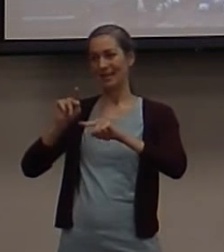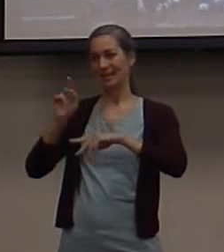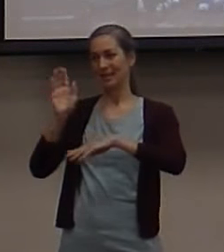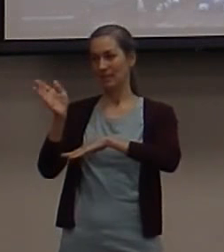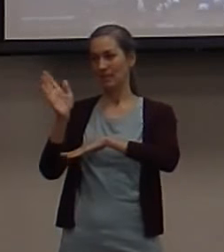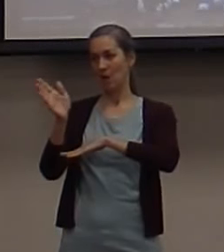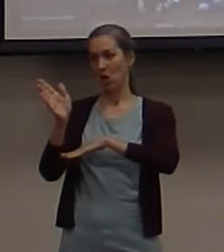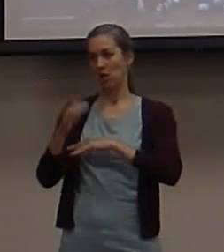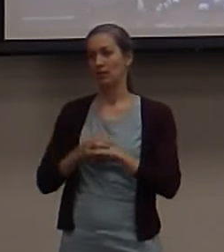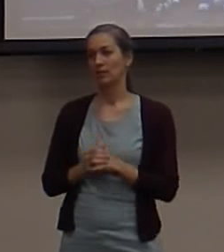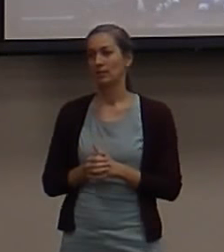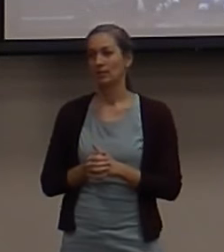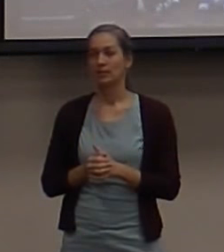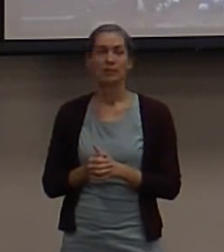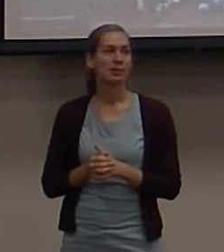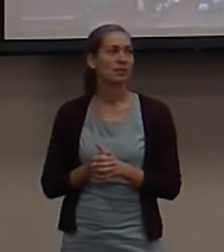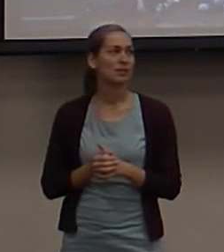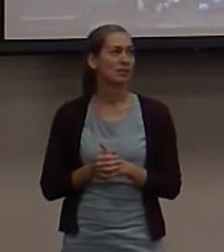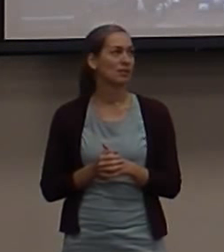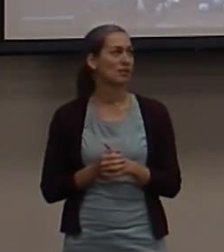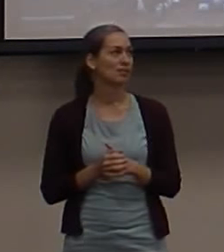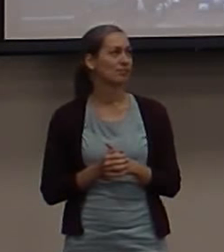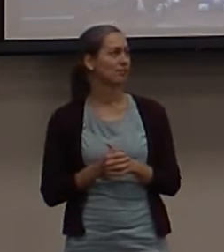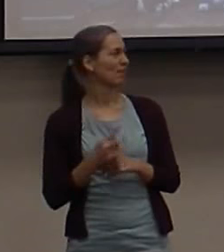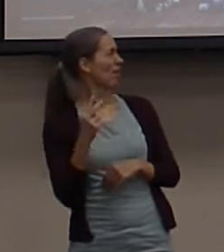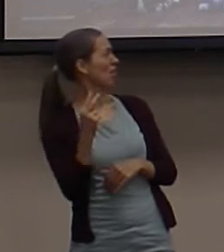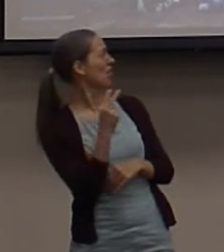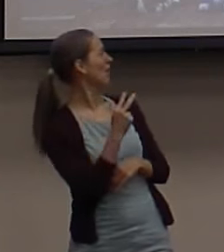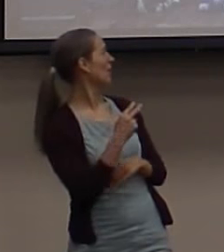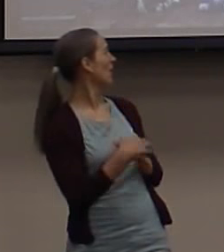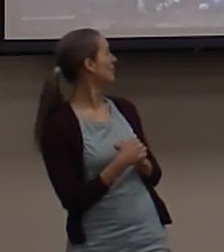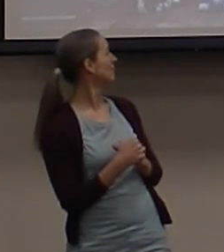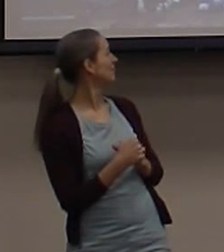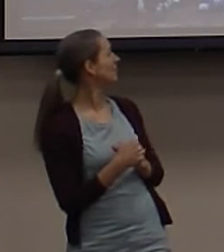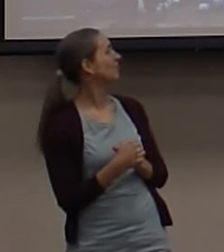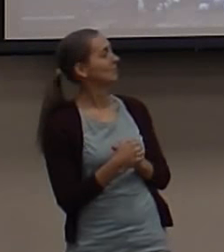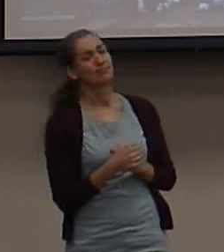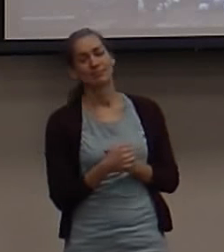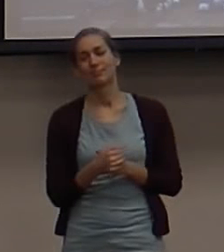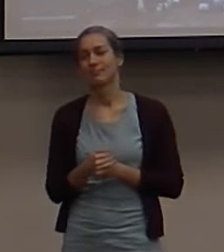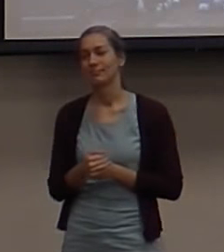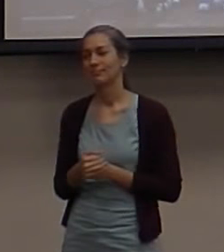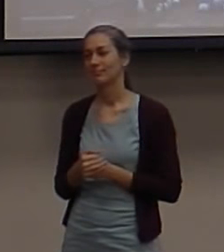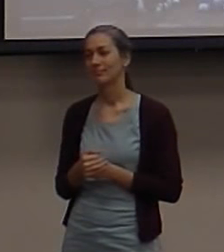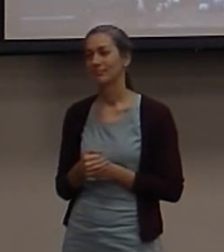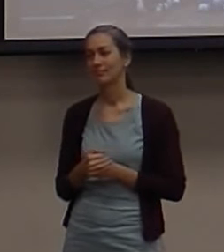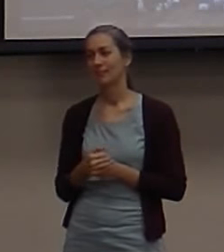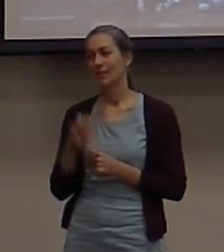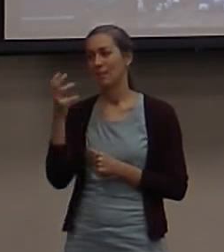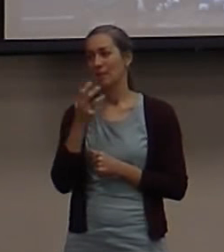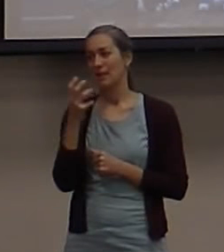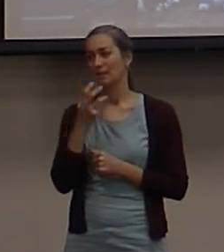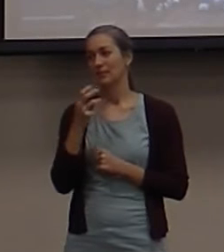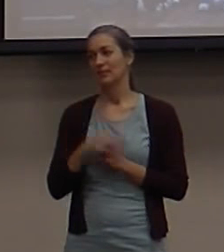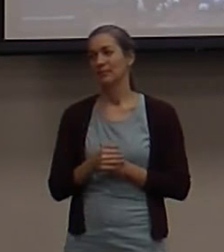want to get in their way. Look at that. an amazing